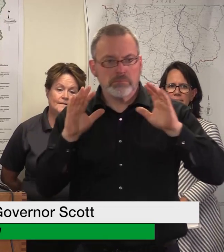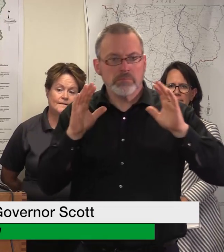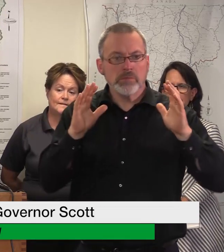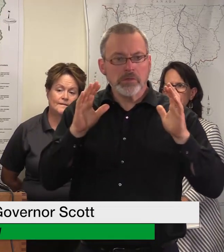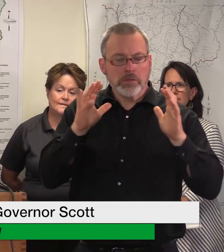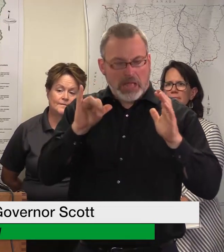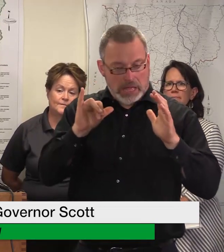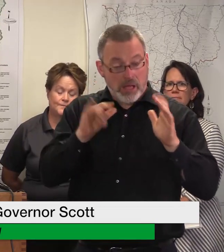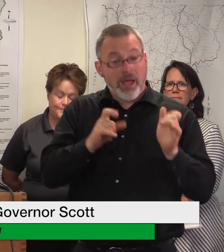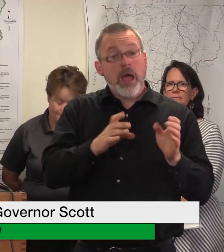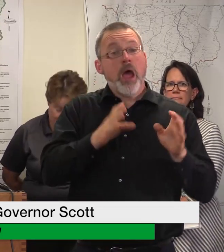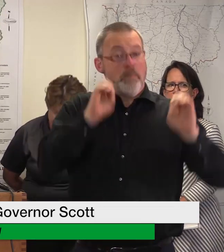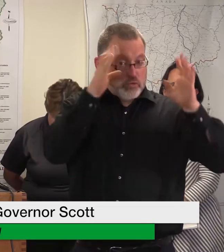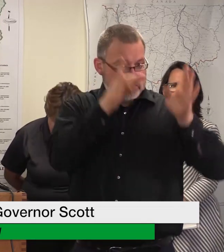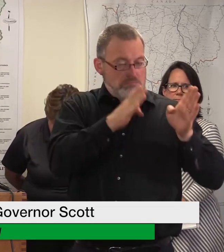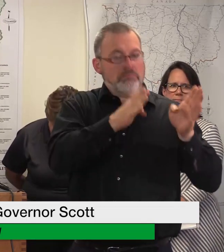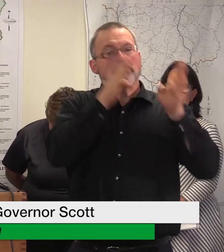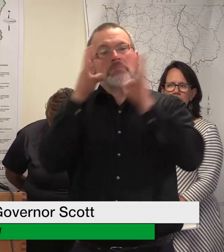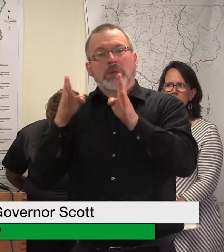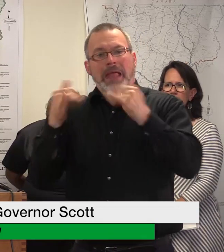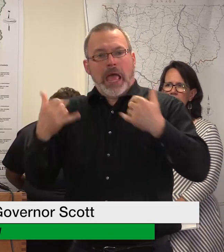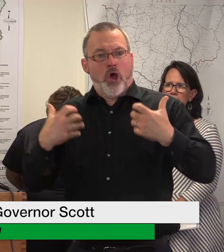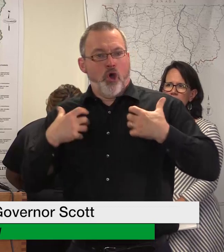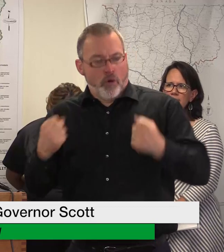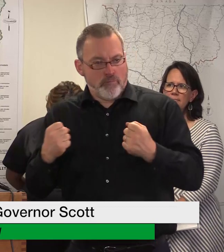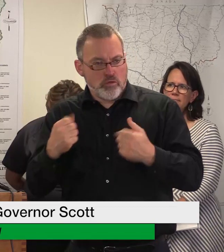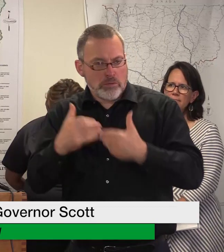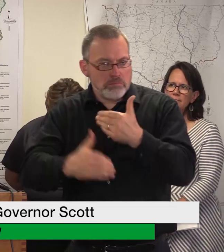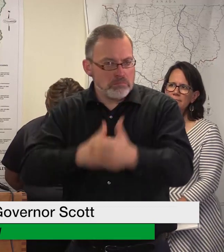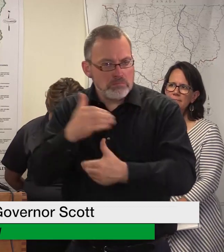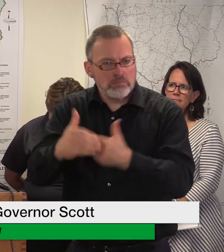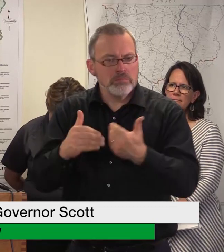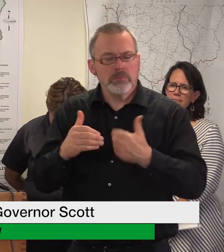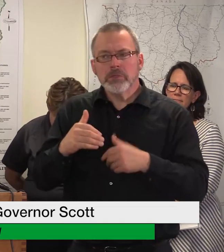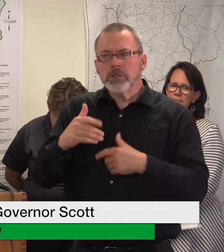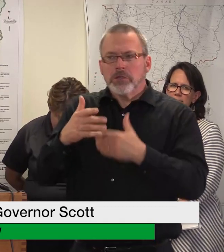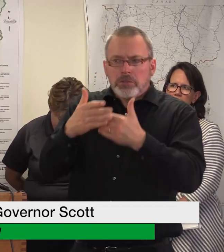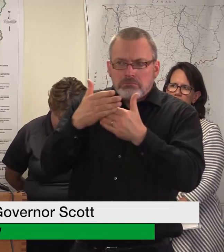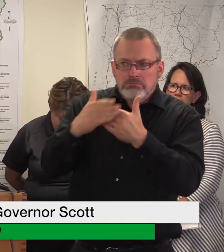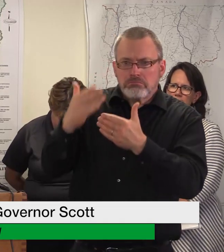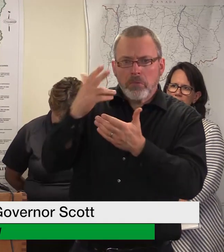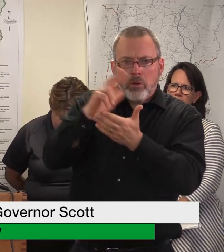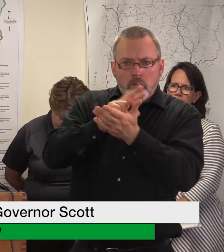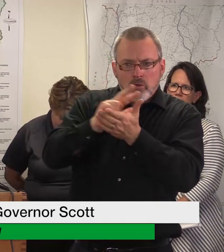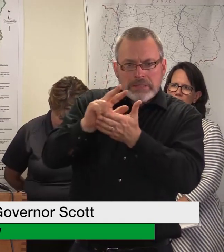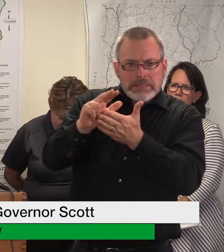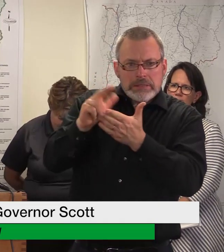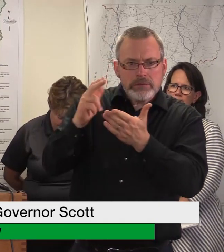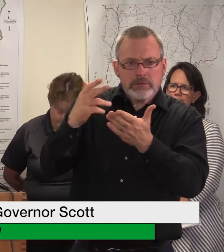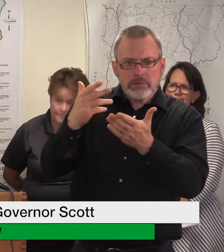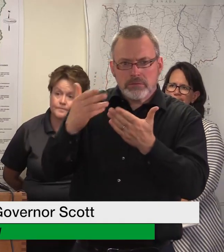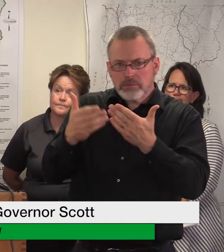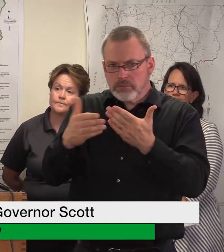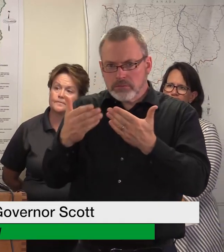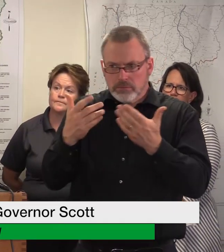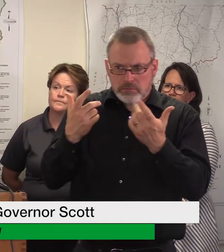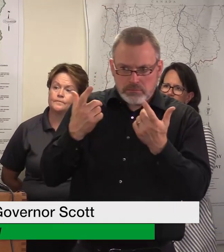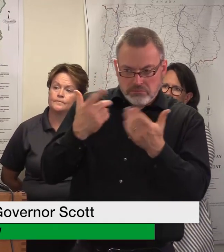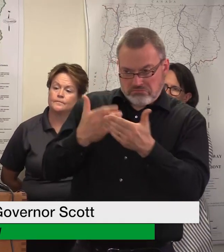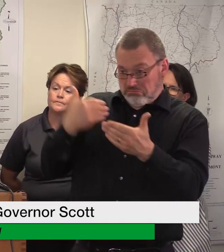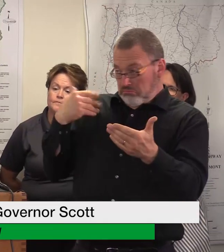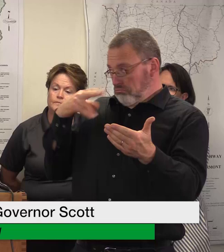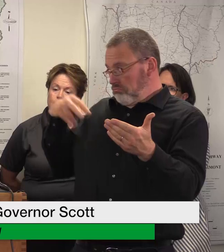process. Now that we're 3 weeks into this, what do you see as the big challenges of, let's say, the next 3 weeks? Yeah, I